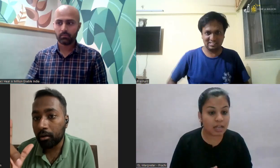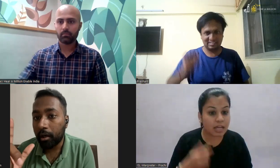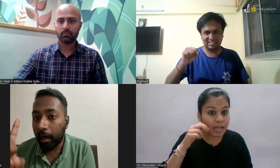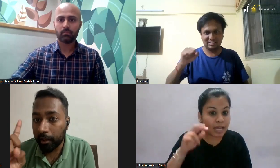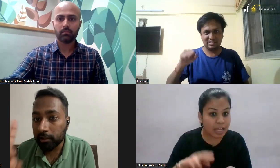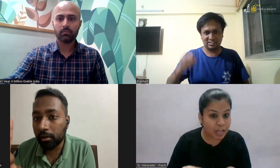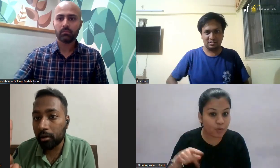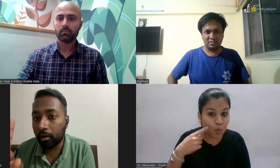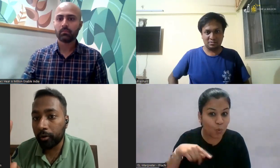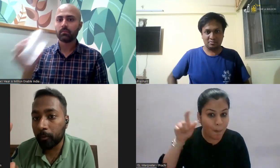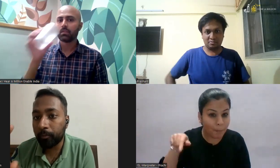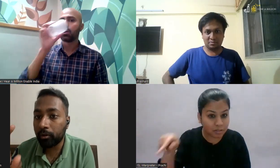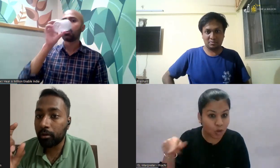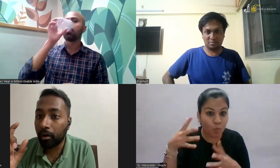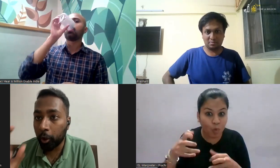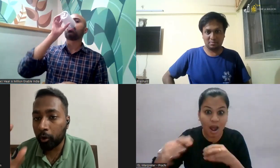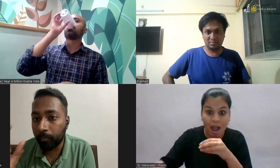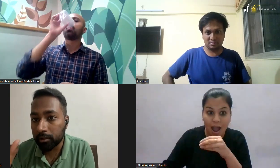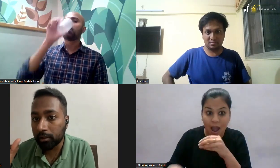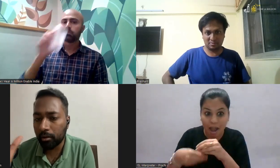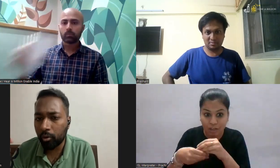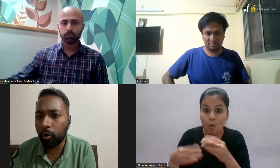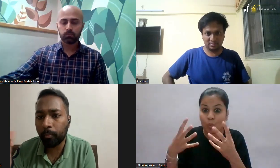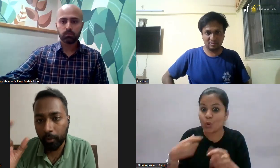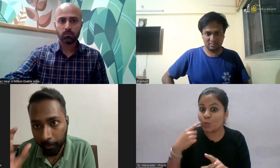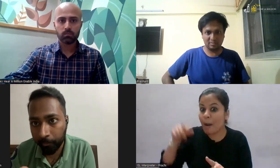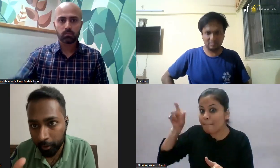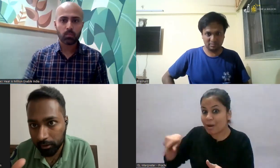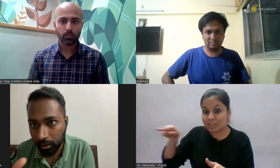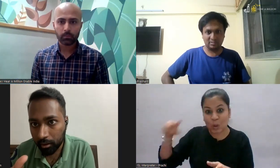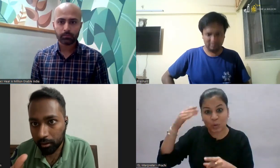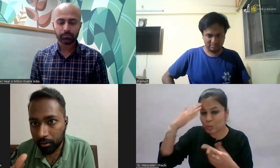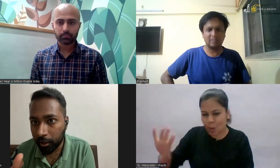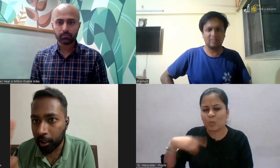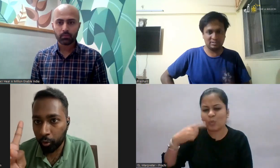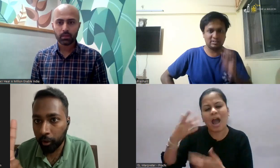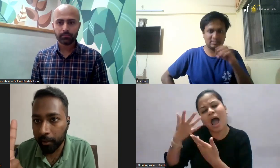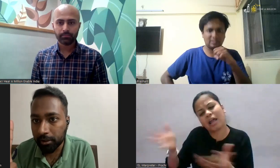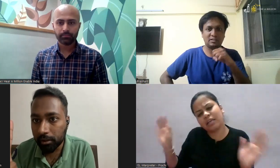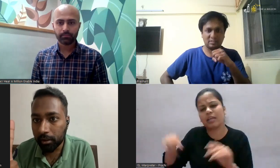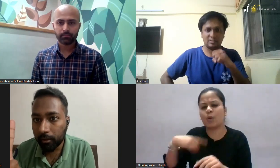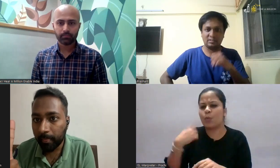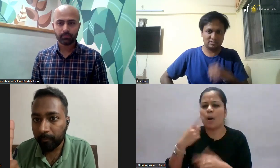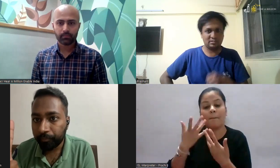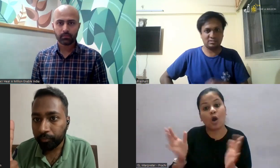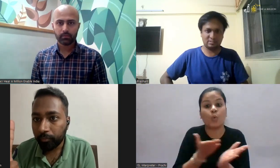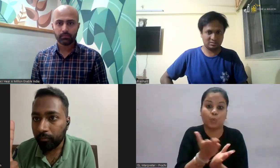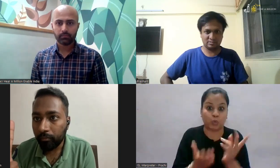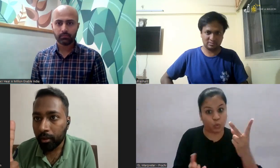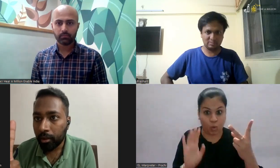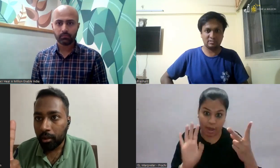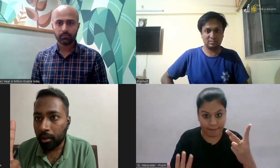take additional cover of unknown person or named person, there are two types.